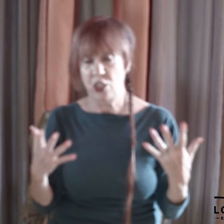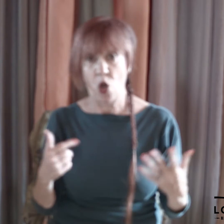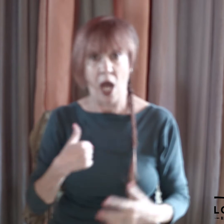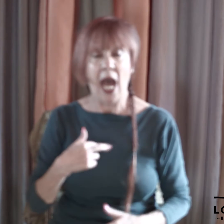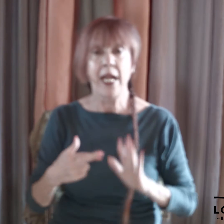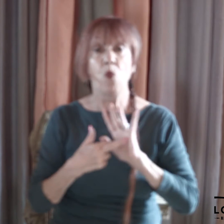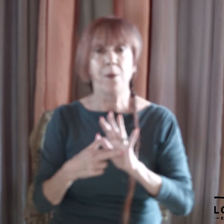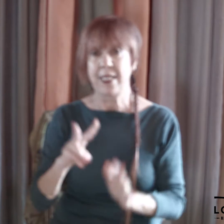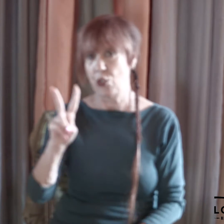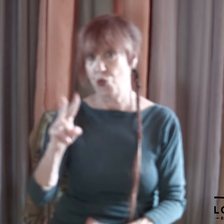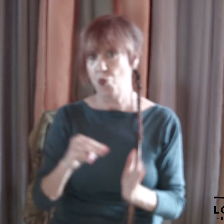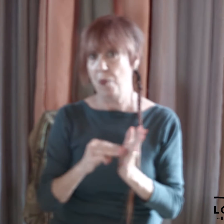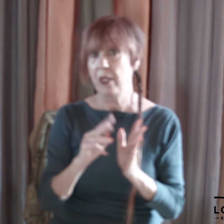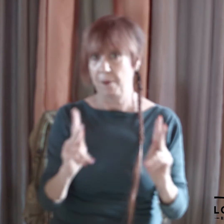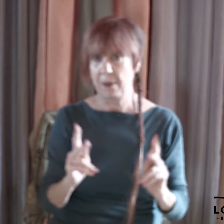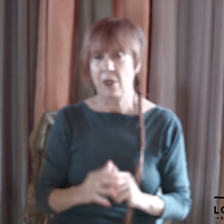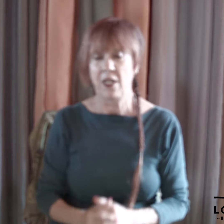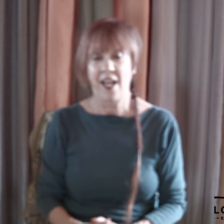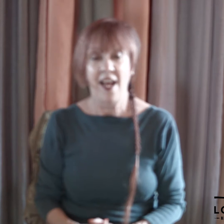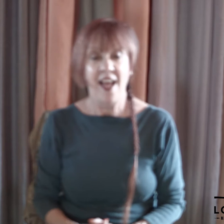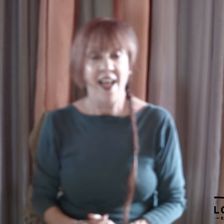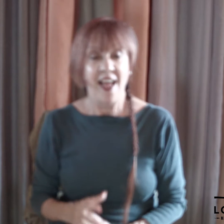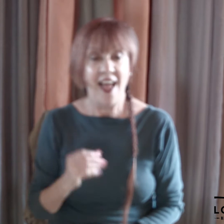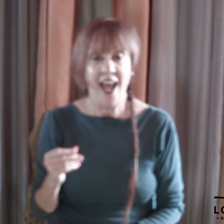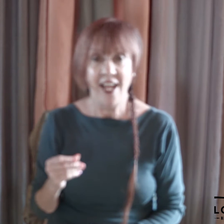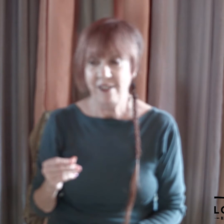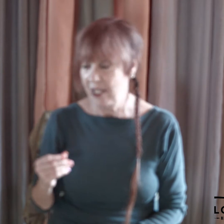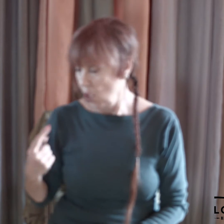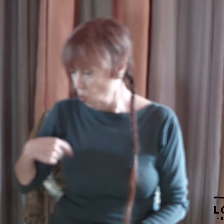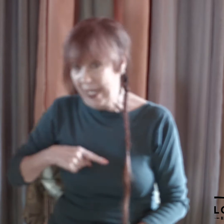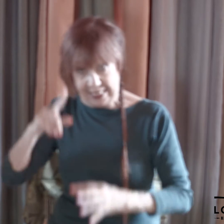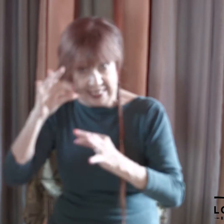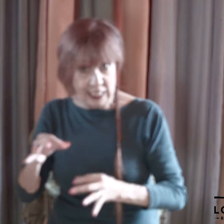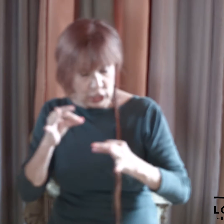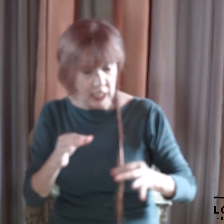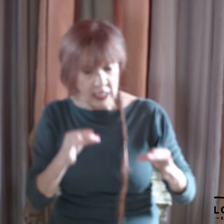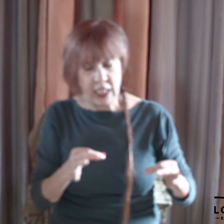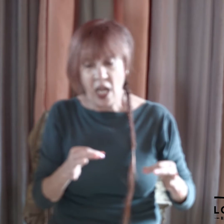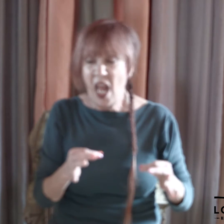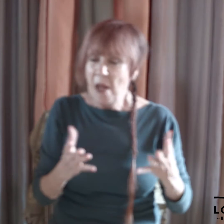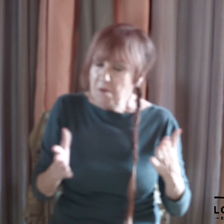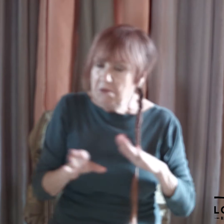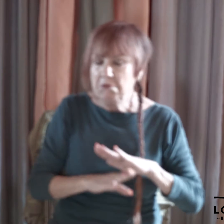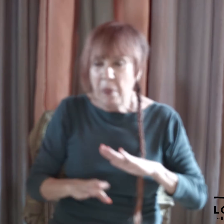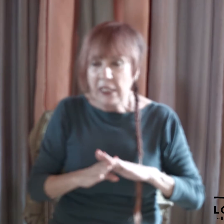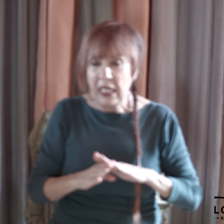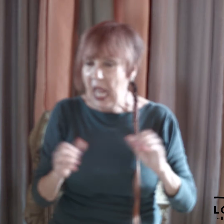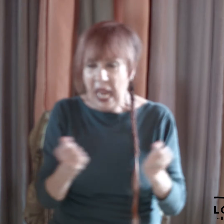I represent 2 million people. And the decisions that we make are essentially everything